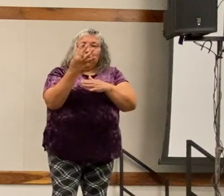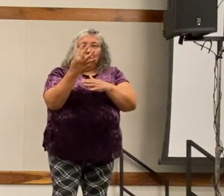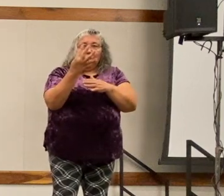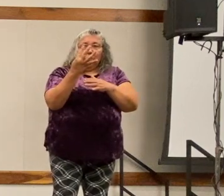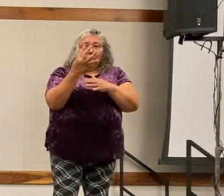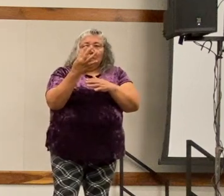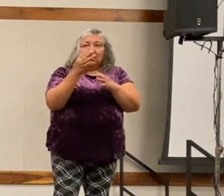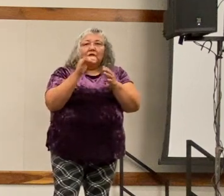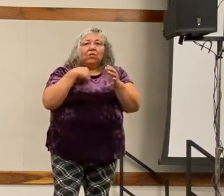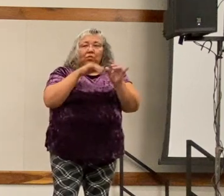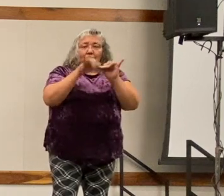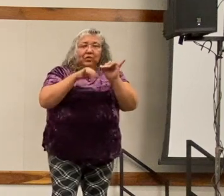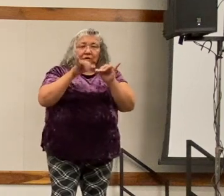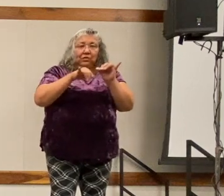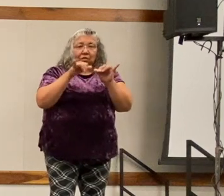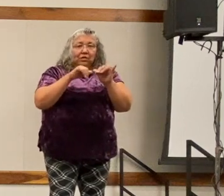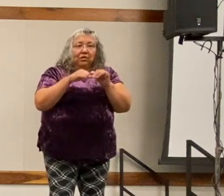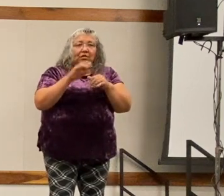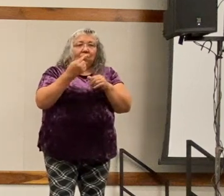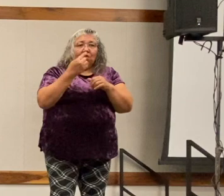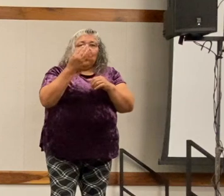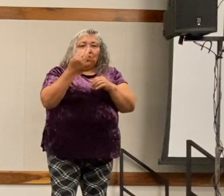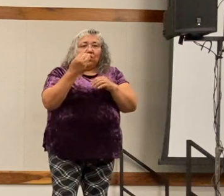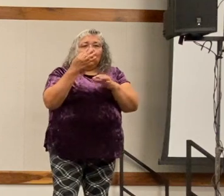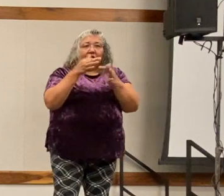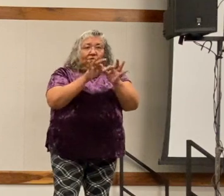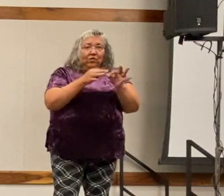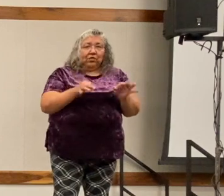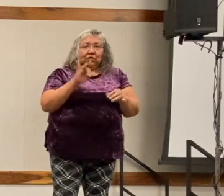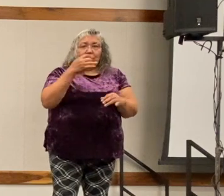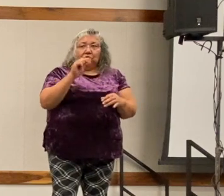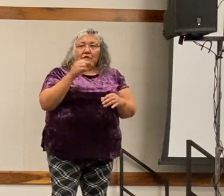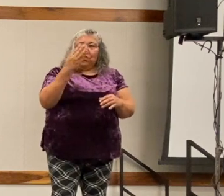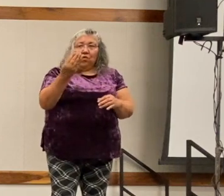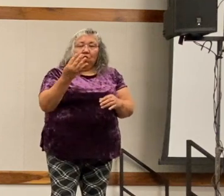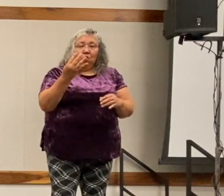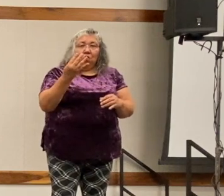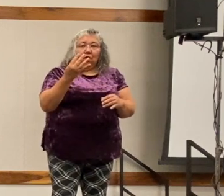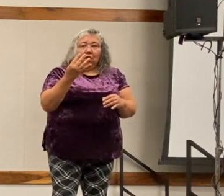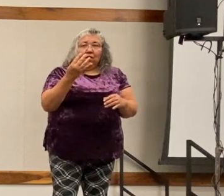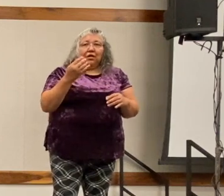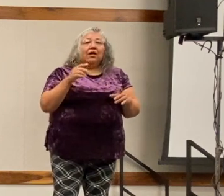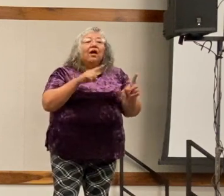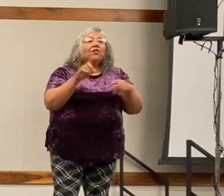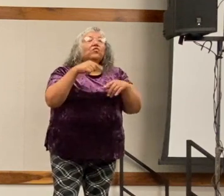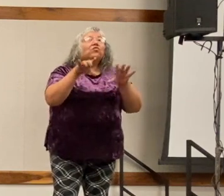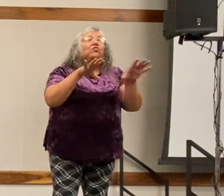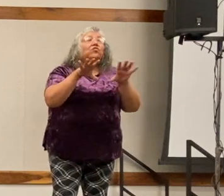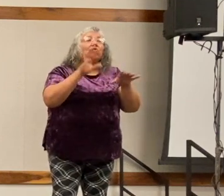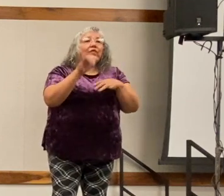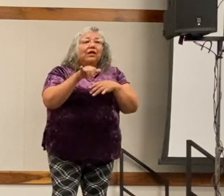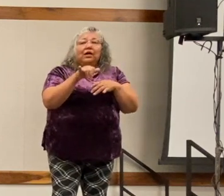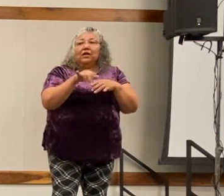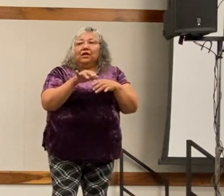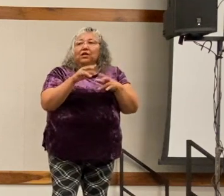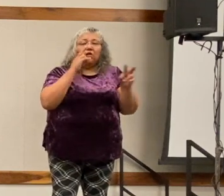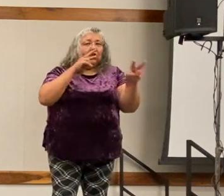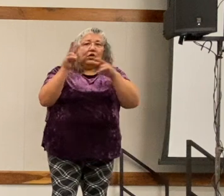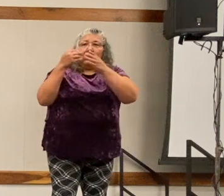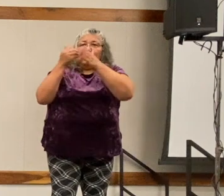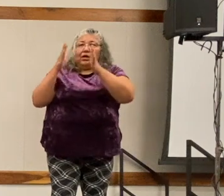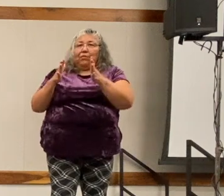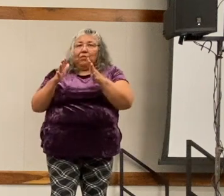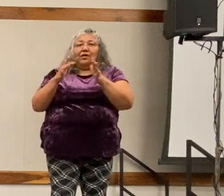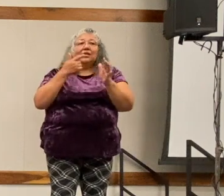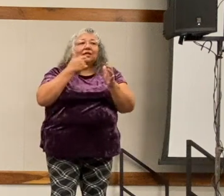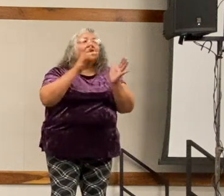where we're going to camp out today, the first 14 verses of John 4. And so as you're doing that, turn to your neighbor and say, Jesus looks good on